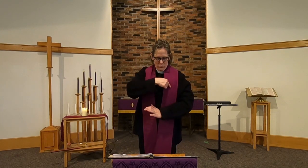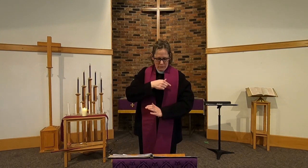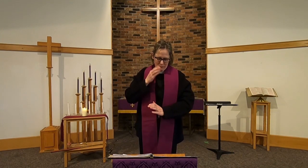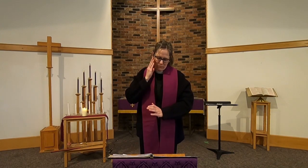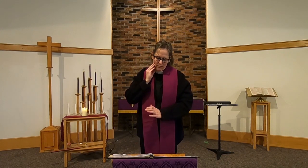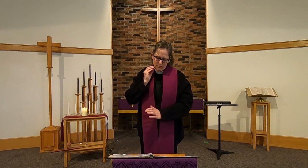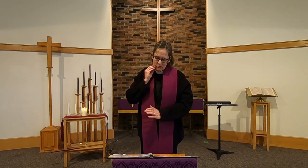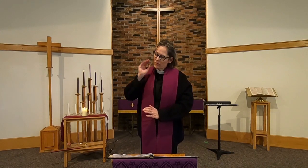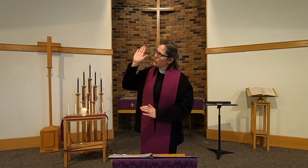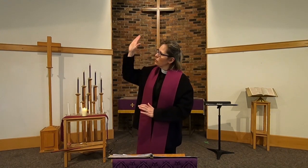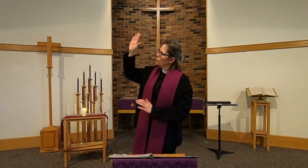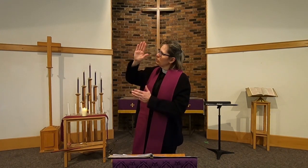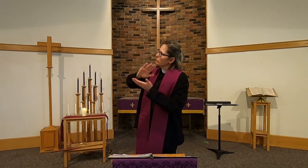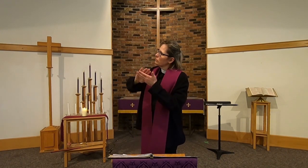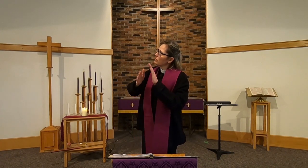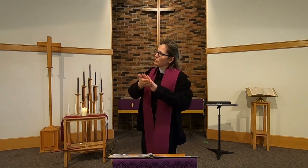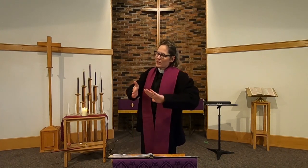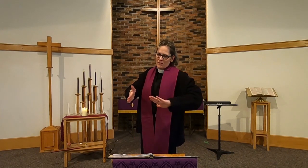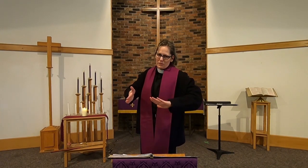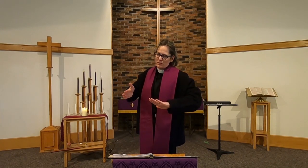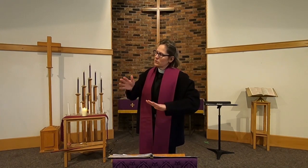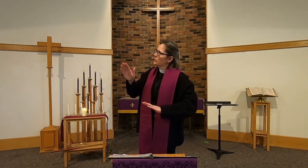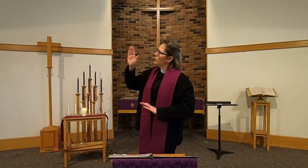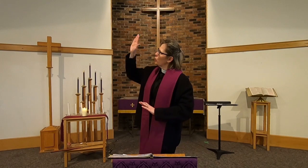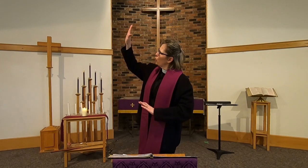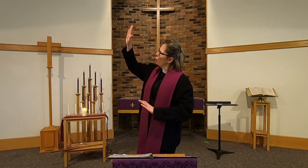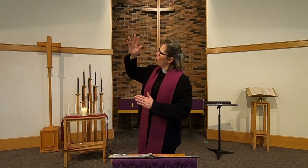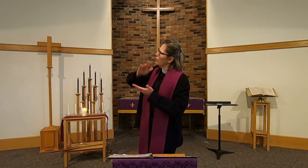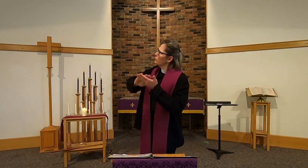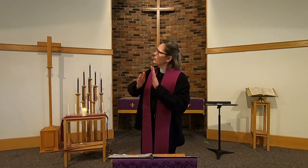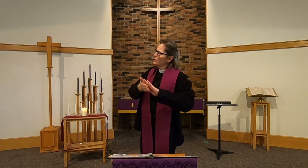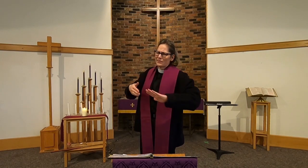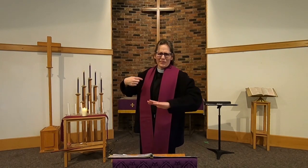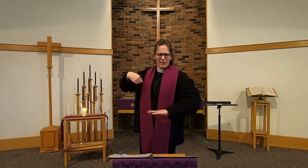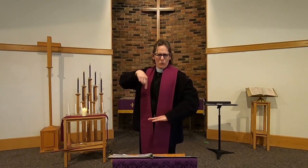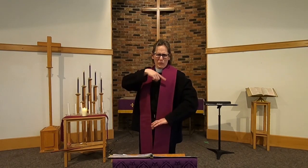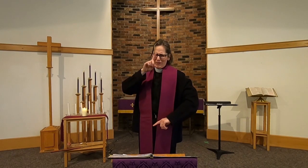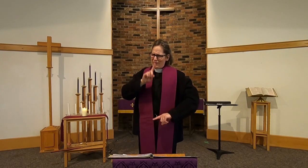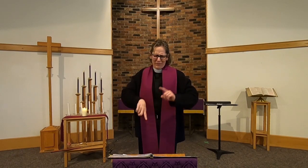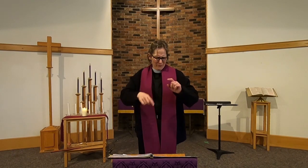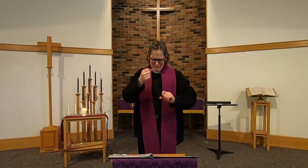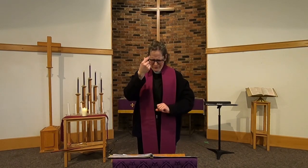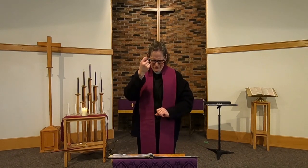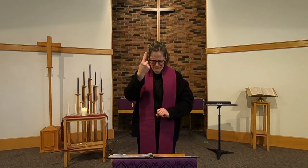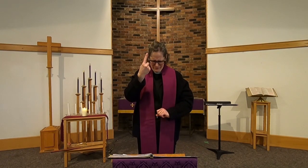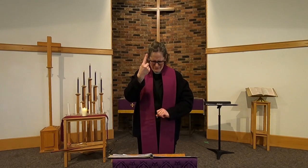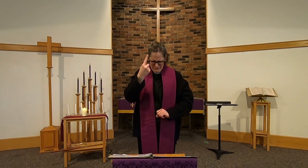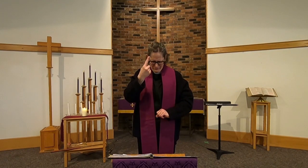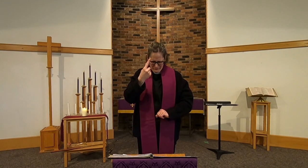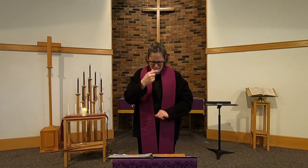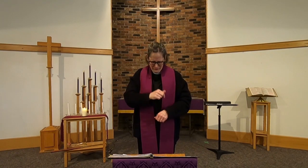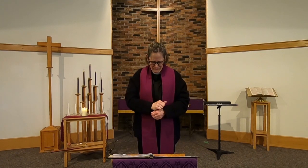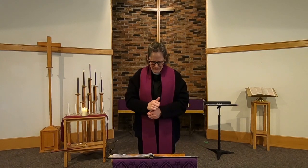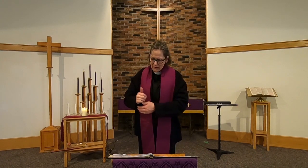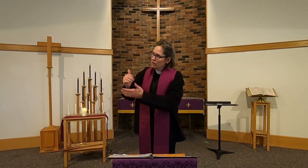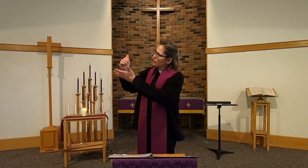Allow us to experience your peace, which passes all understanding.